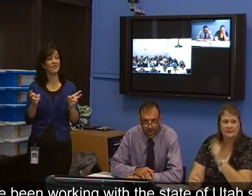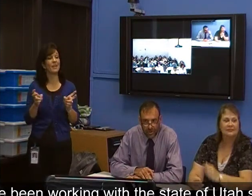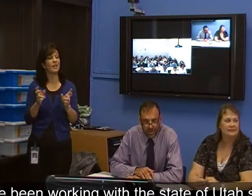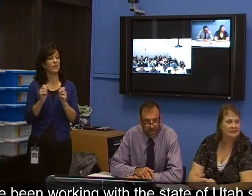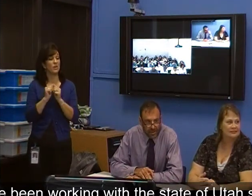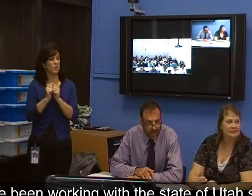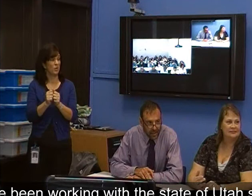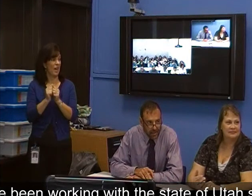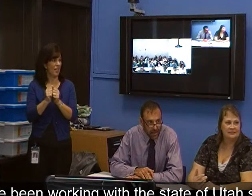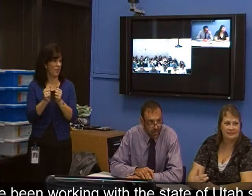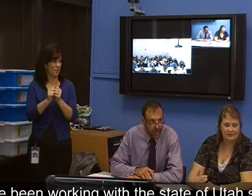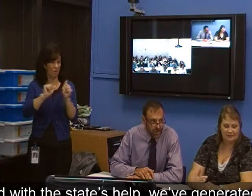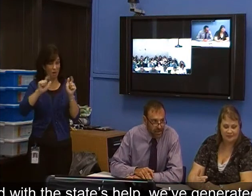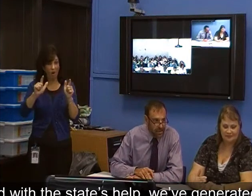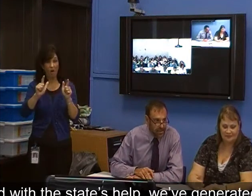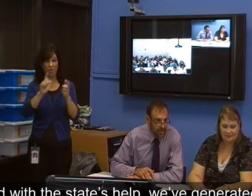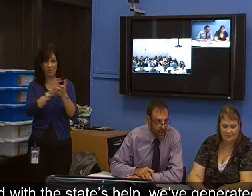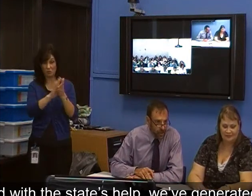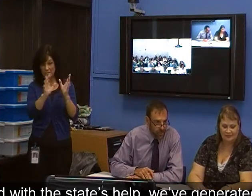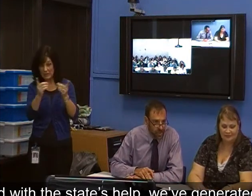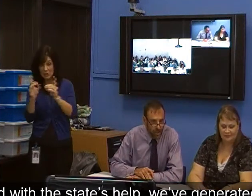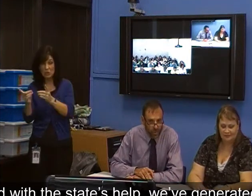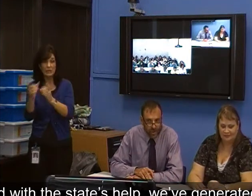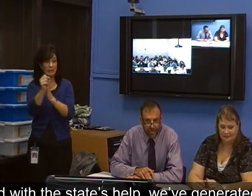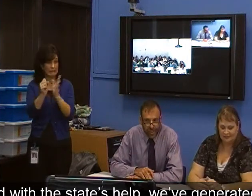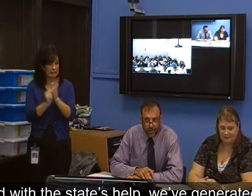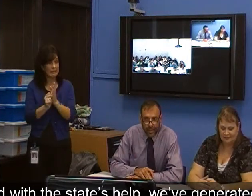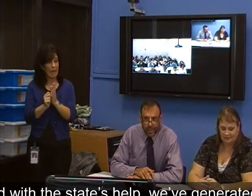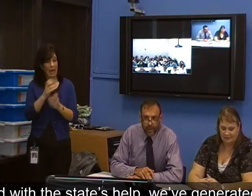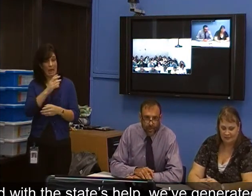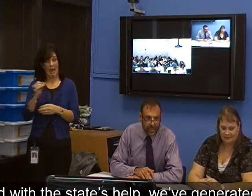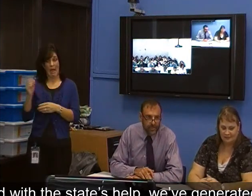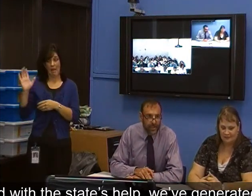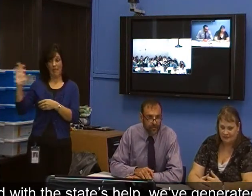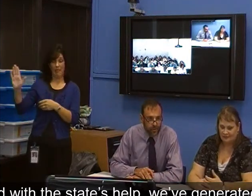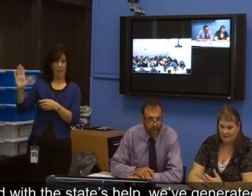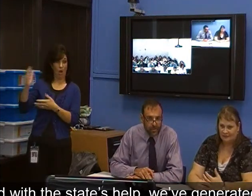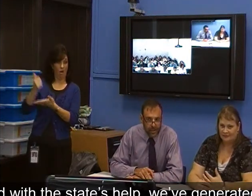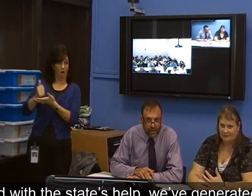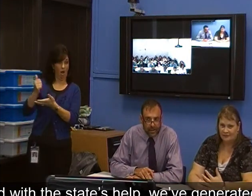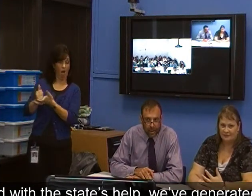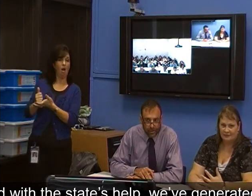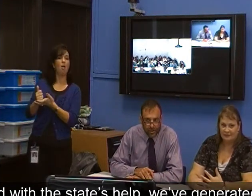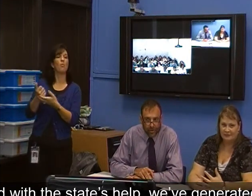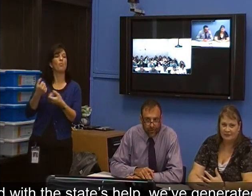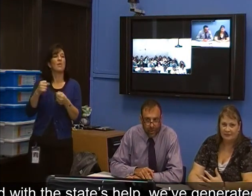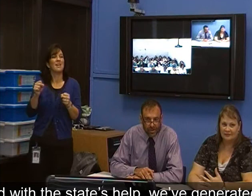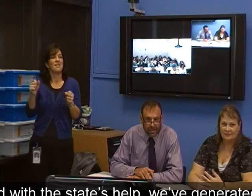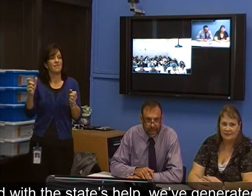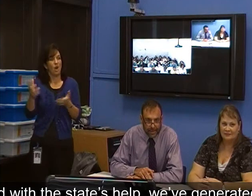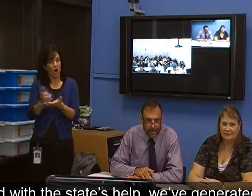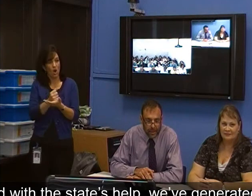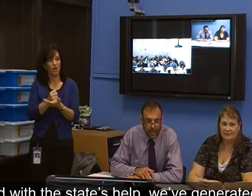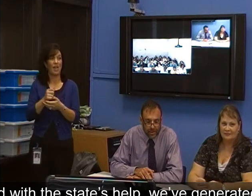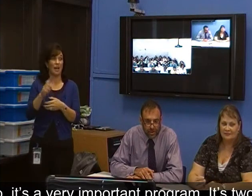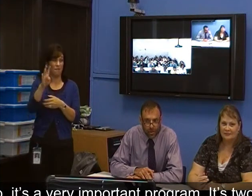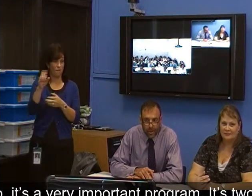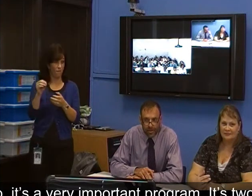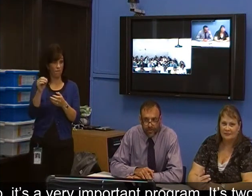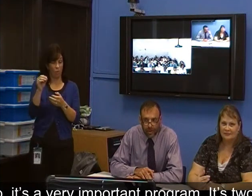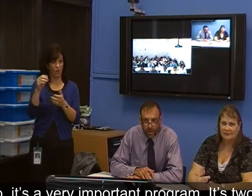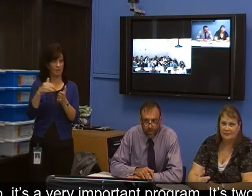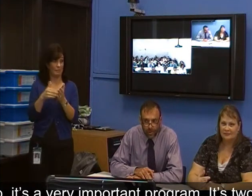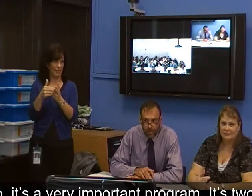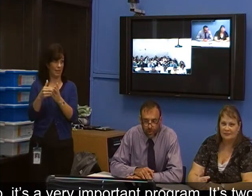of the school districts in the state and with the state's help, we've generated approximately $40 million so far to date.